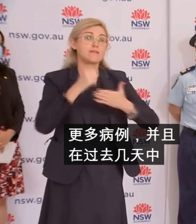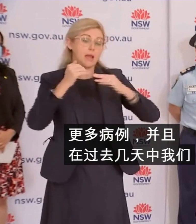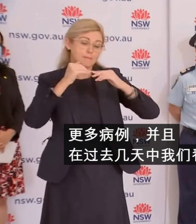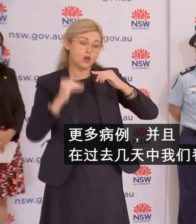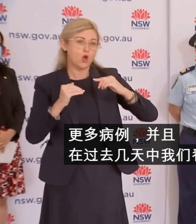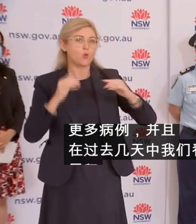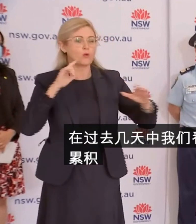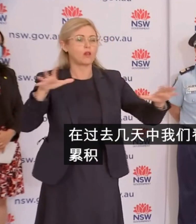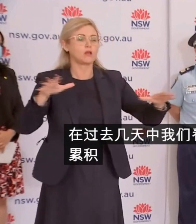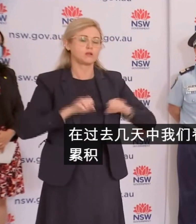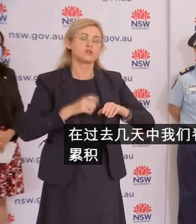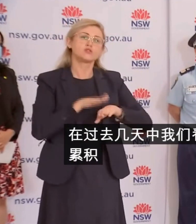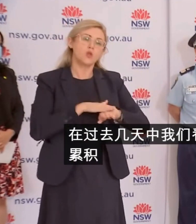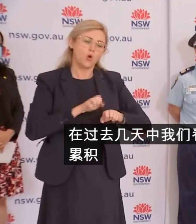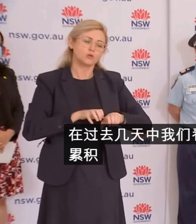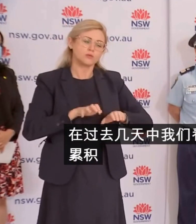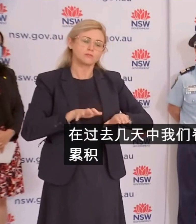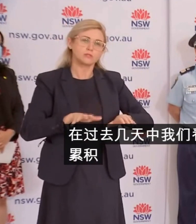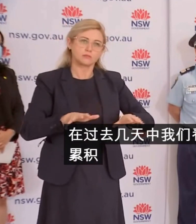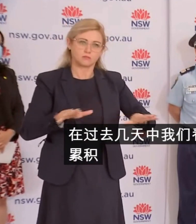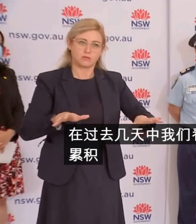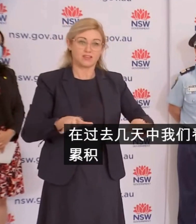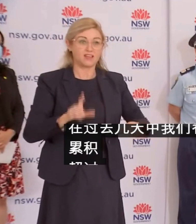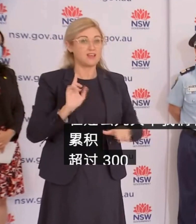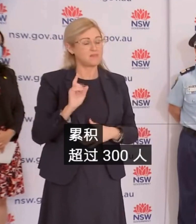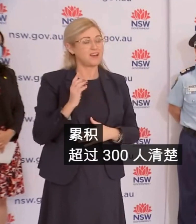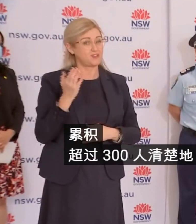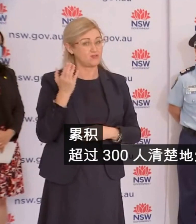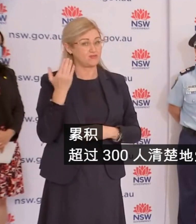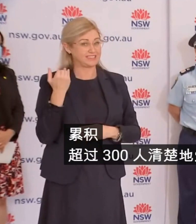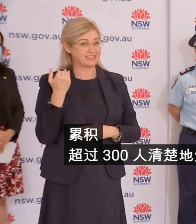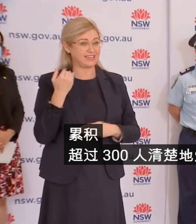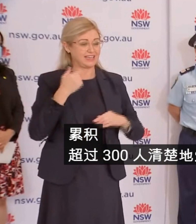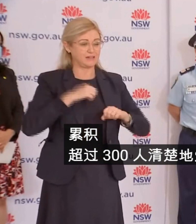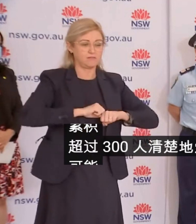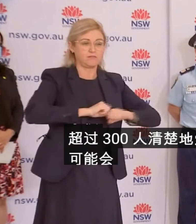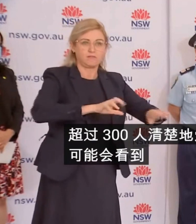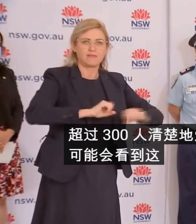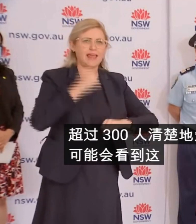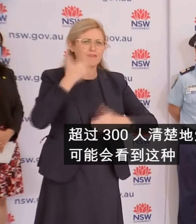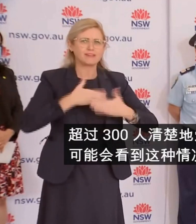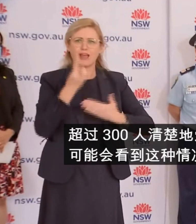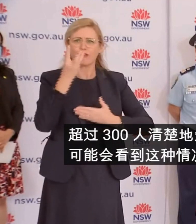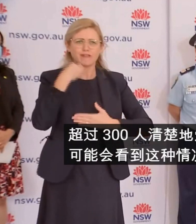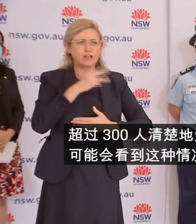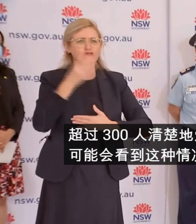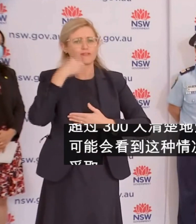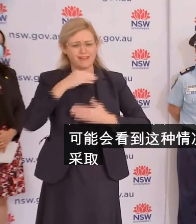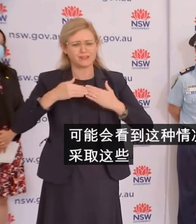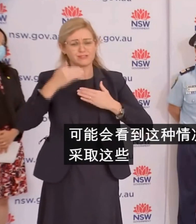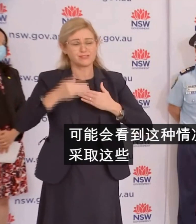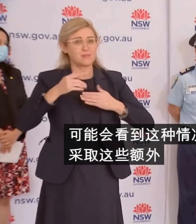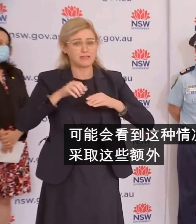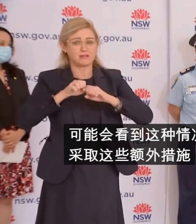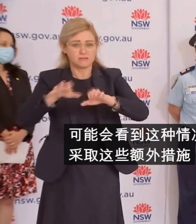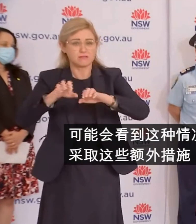last few days we've seen a cumulative number of in excess of, clearly in excess of 300, we're likely to see that continue unless we